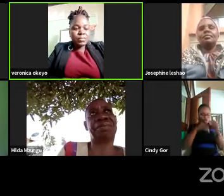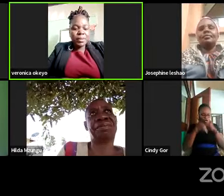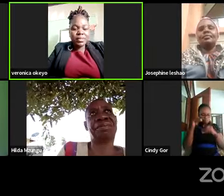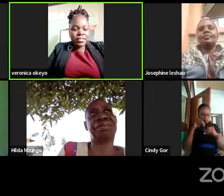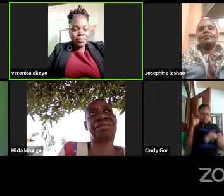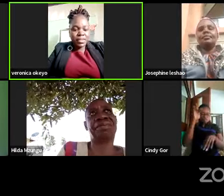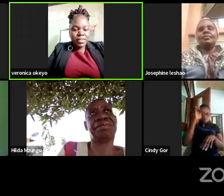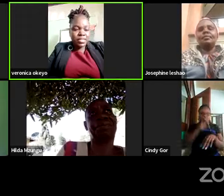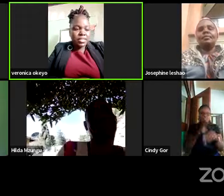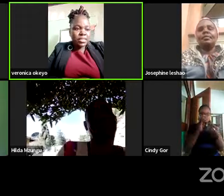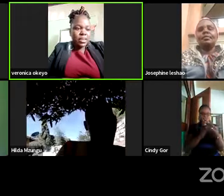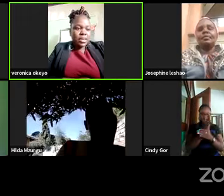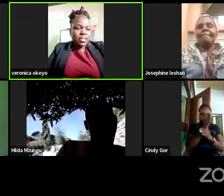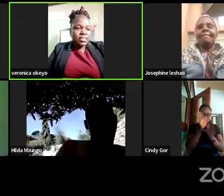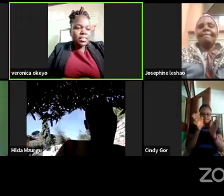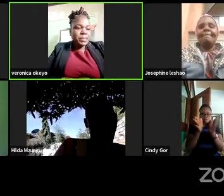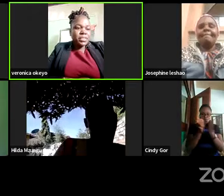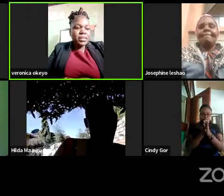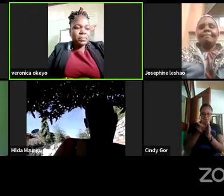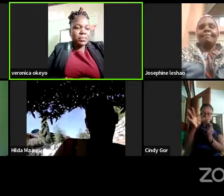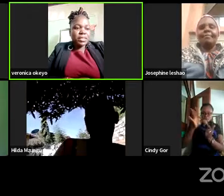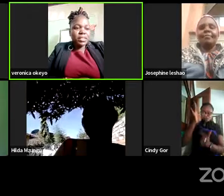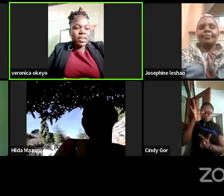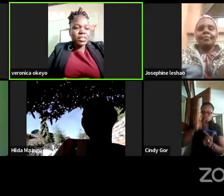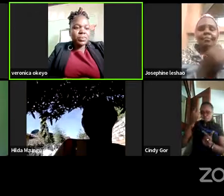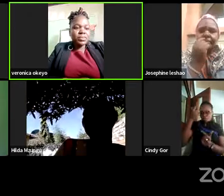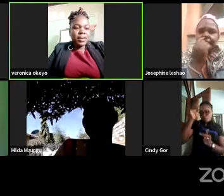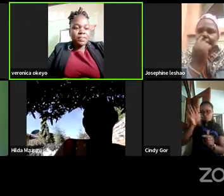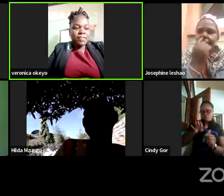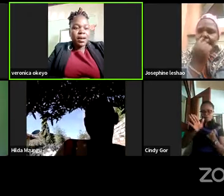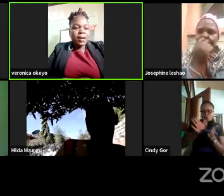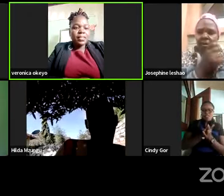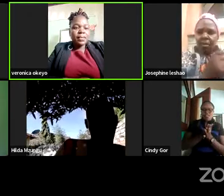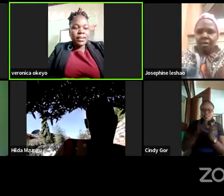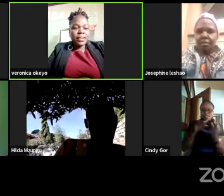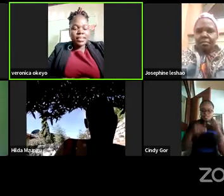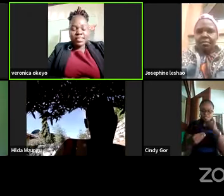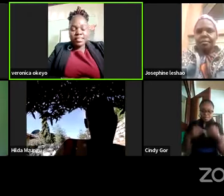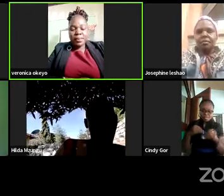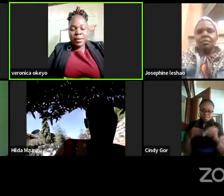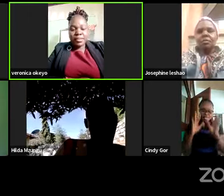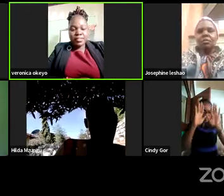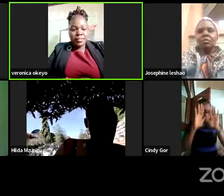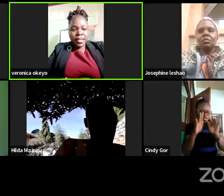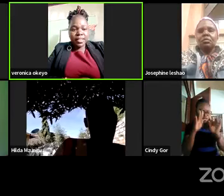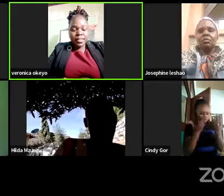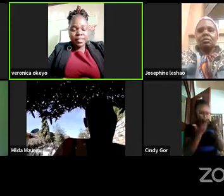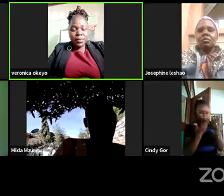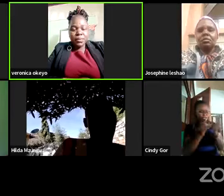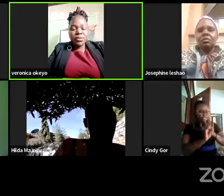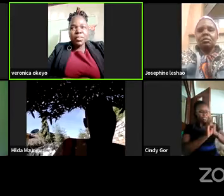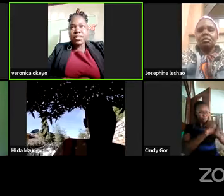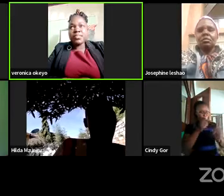with disabilities. This is especially important as we observe the Breast Cancer Awareness Month. We all know that this